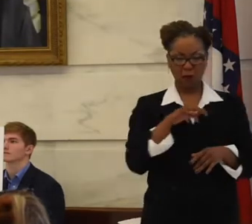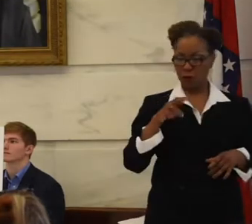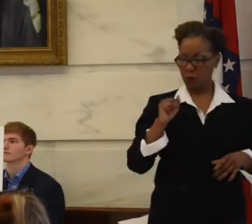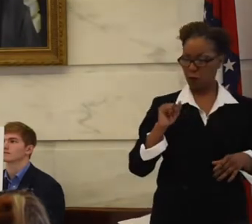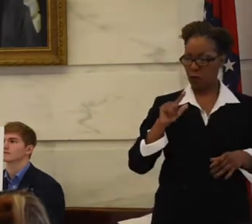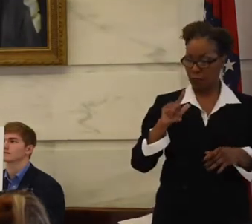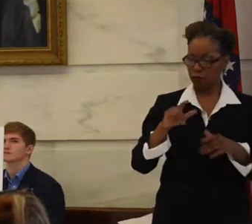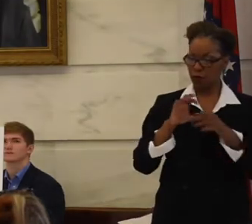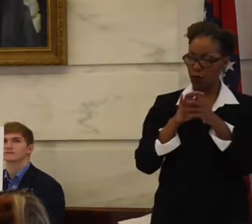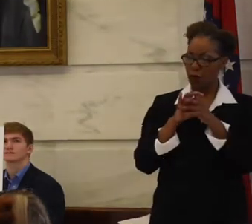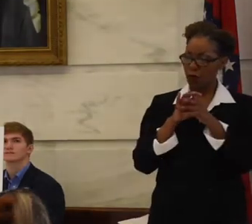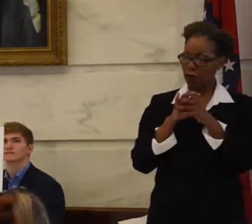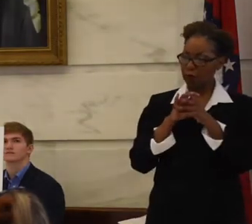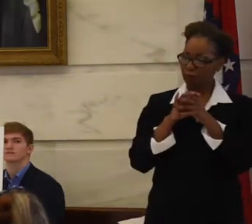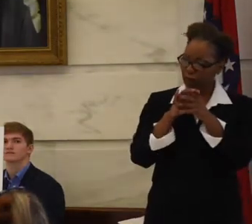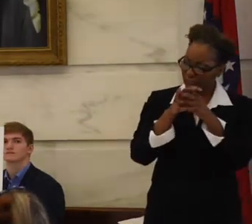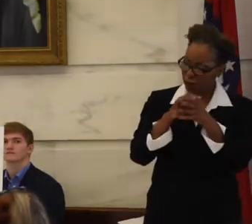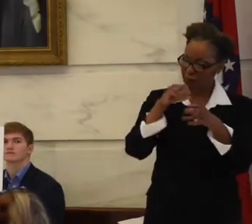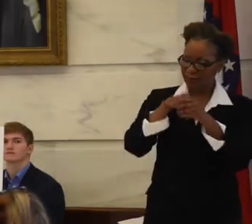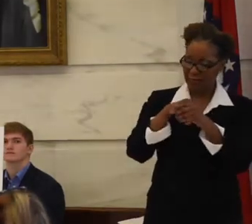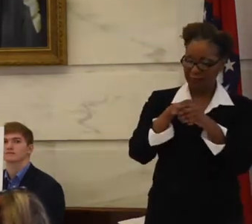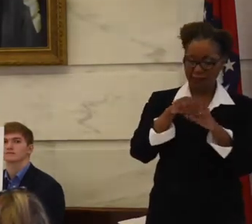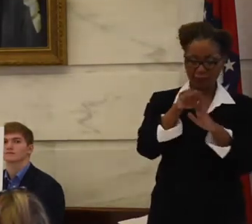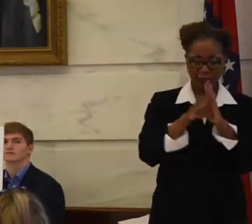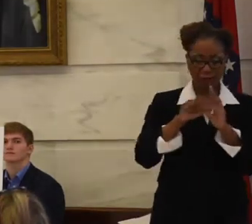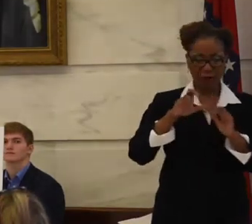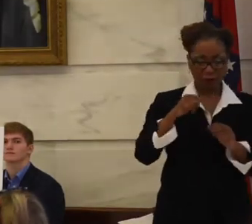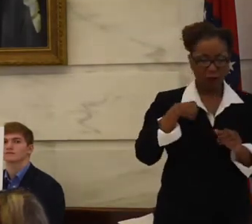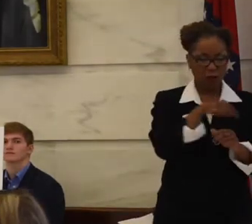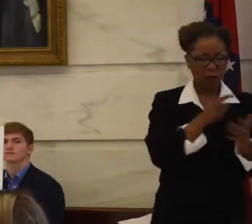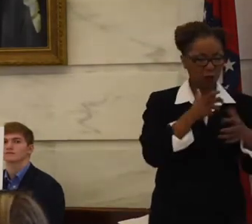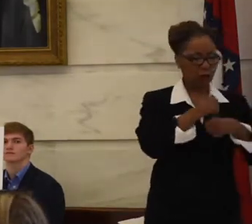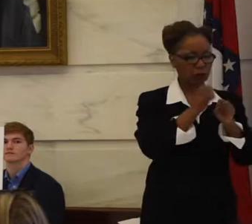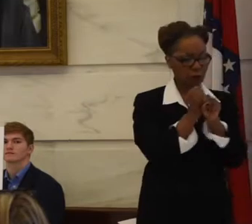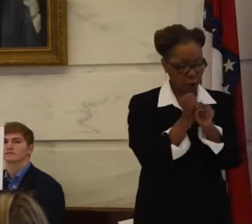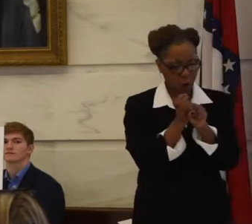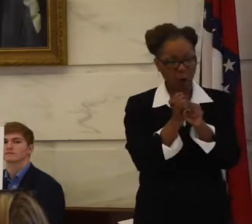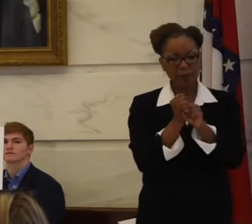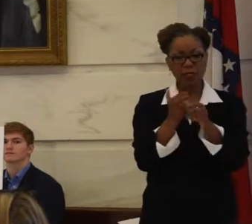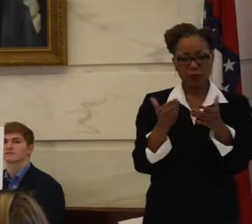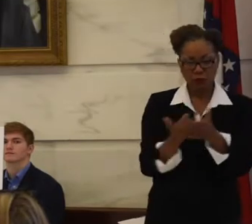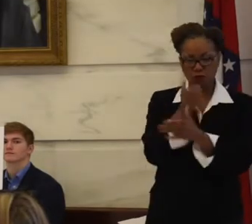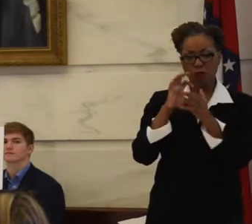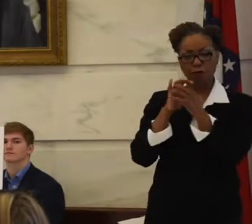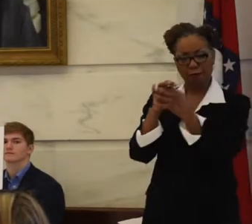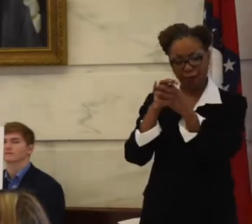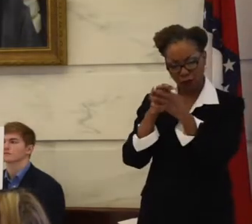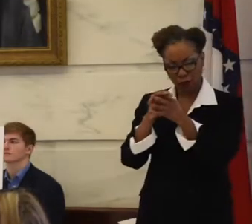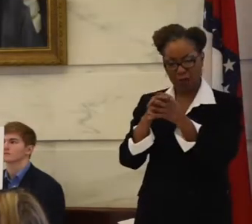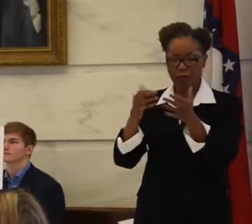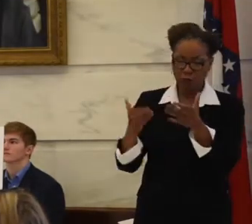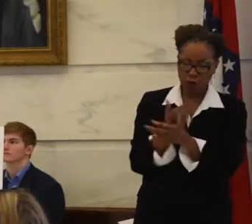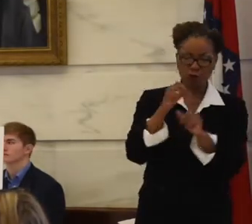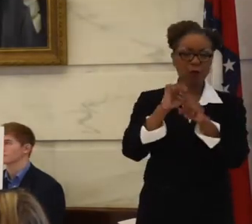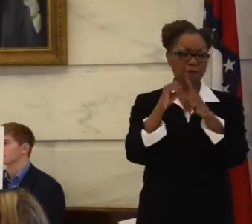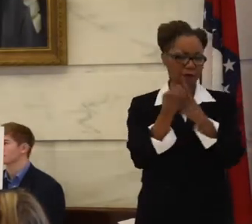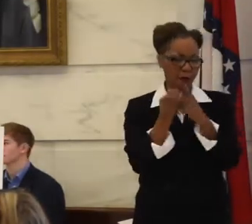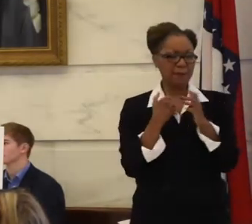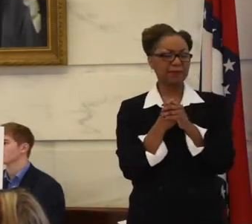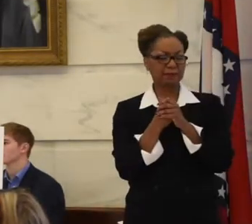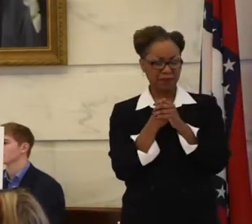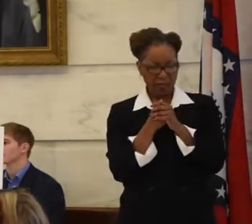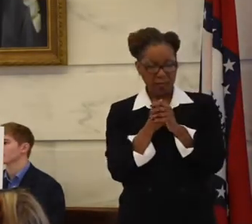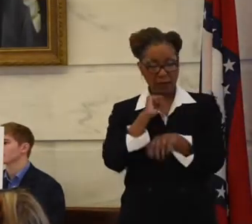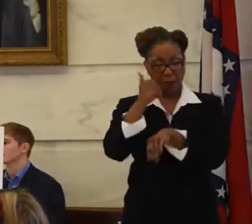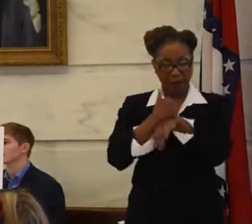racial relations here in the state of Arkansas, and we want to form and mold new relationships and new environments that